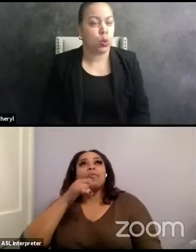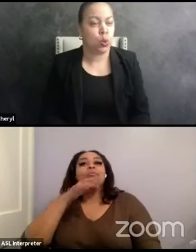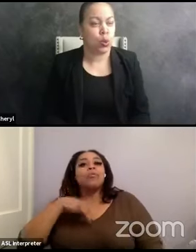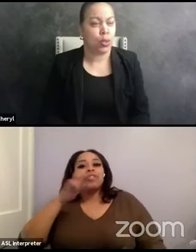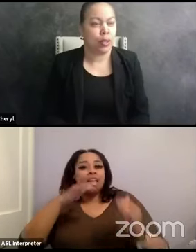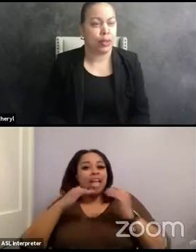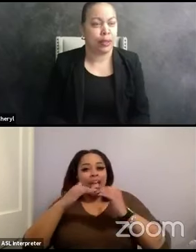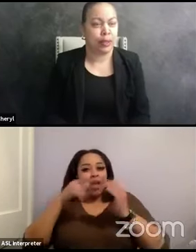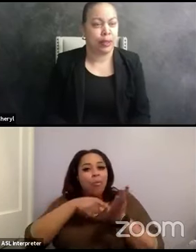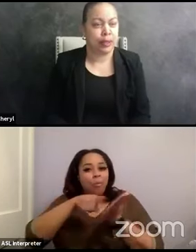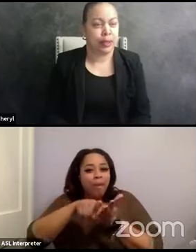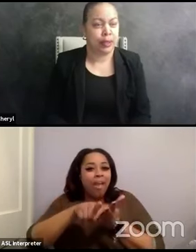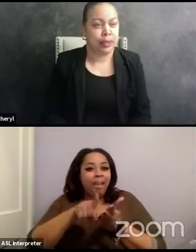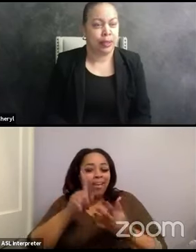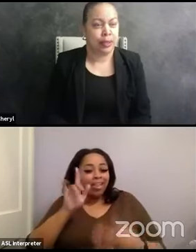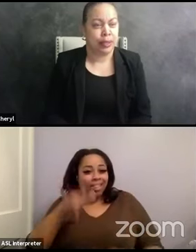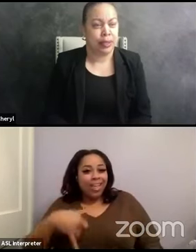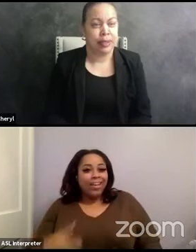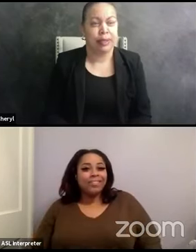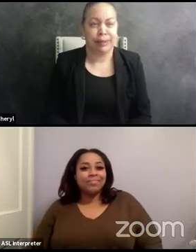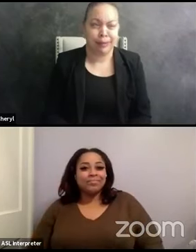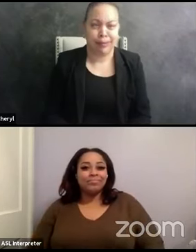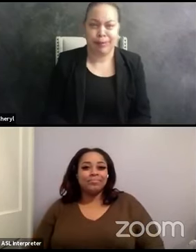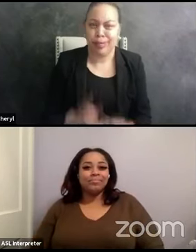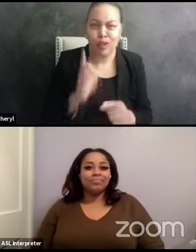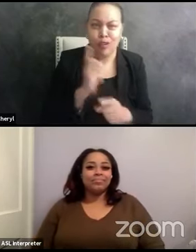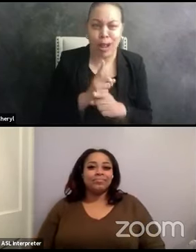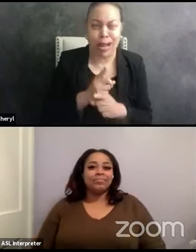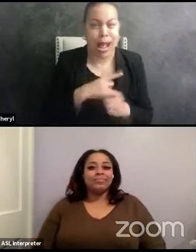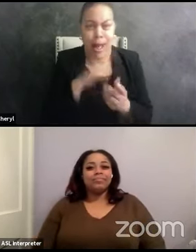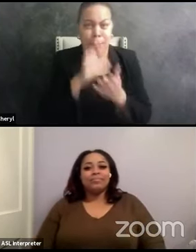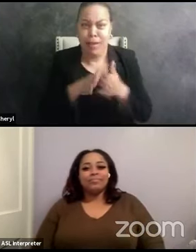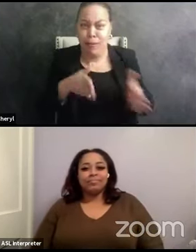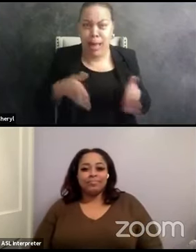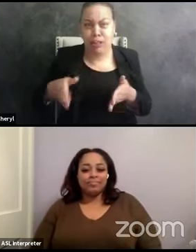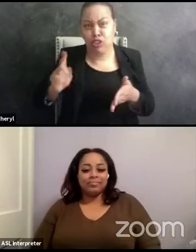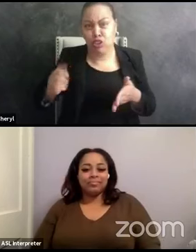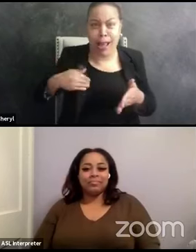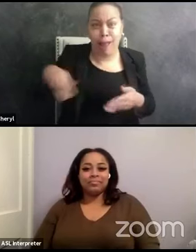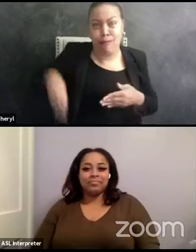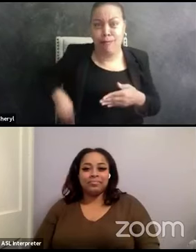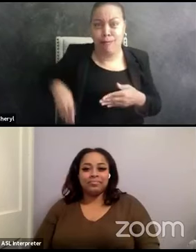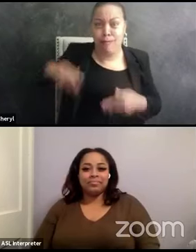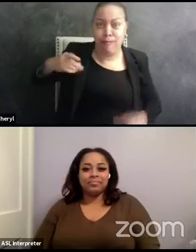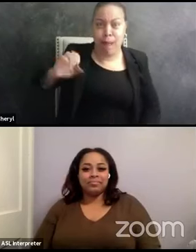and then Yeah, that's it. I believe pants should have pockets. You're like, oh, thanks.